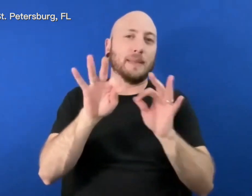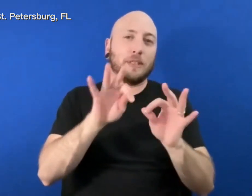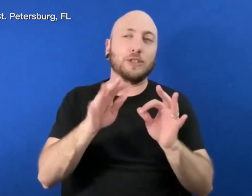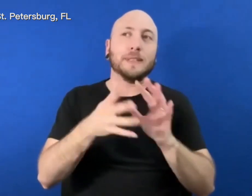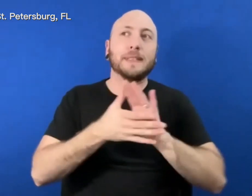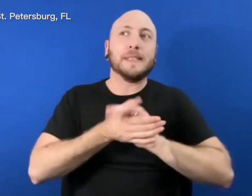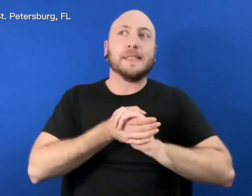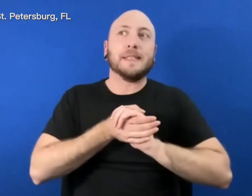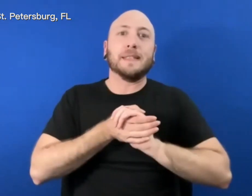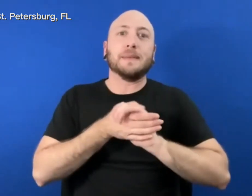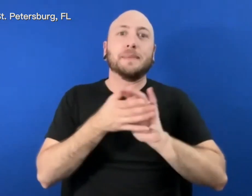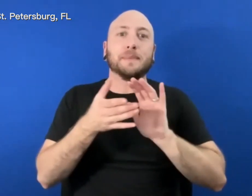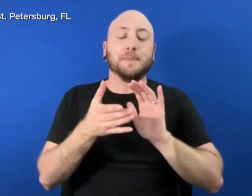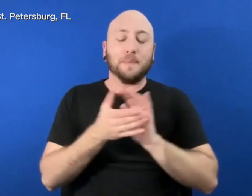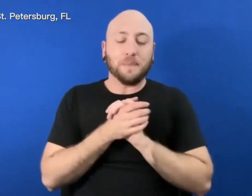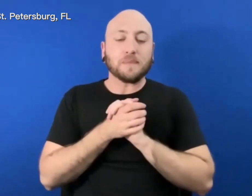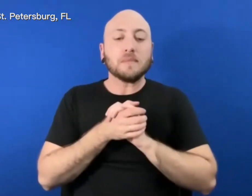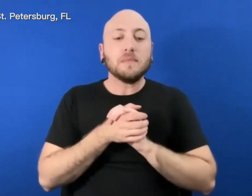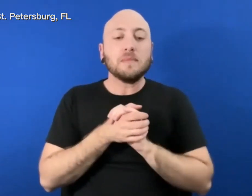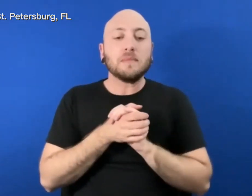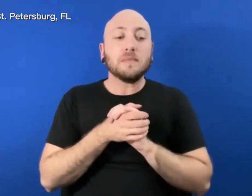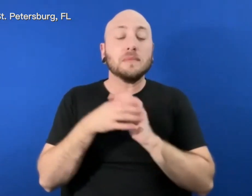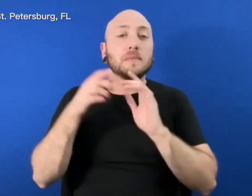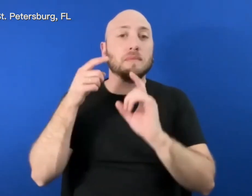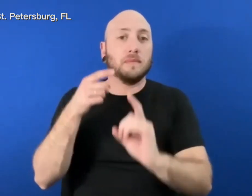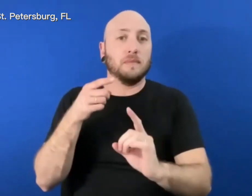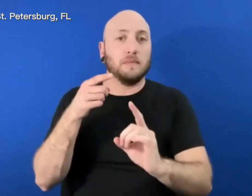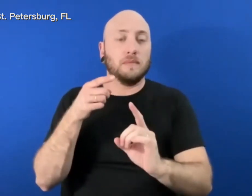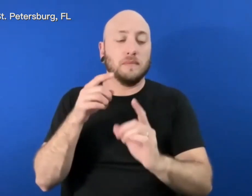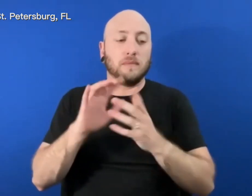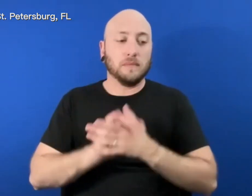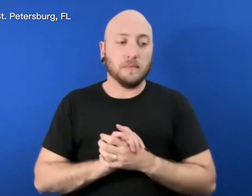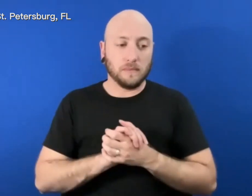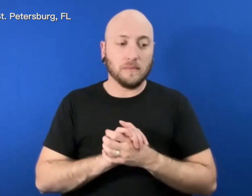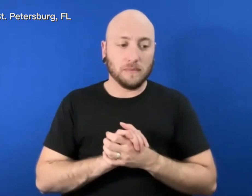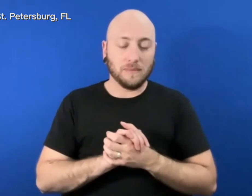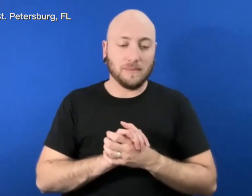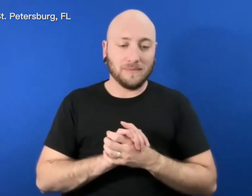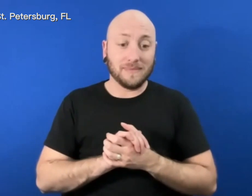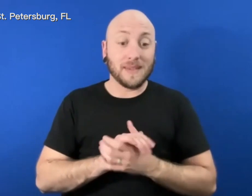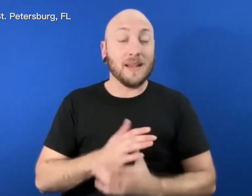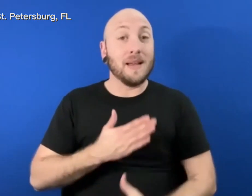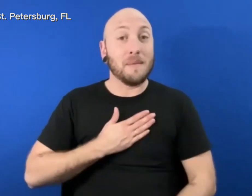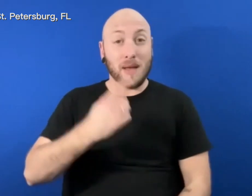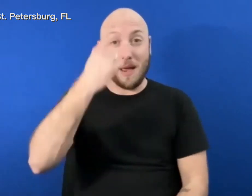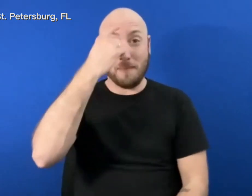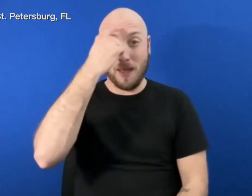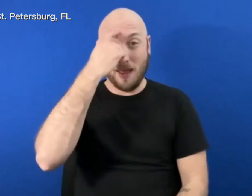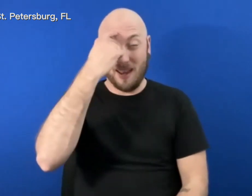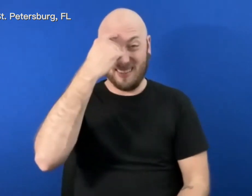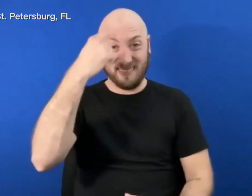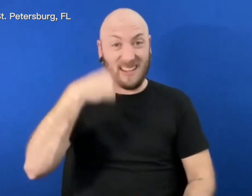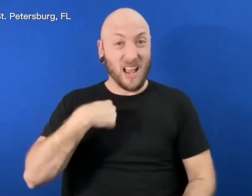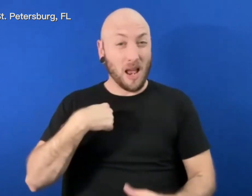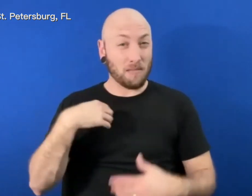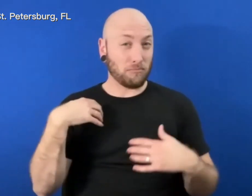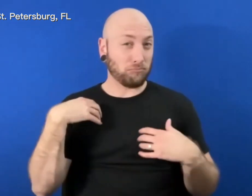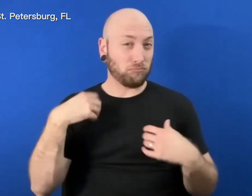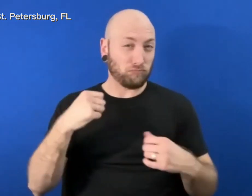my alcoholic mind won't remember how bad things have gotten or how bad I've felt or